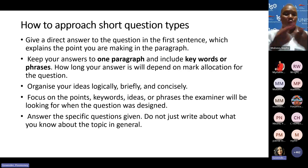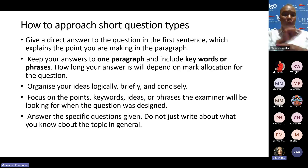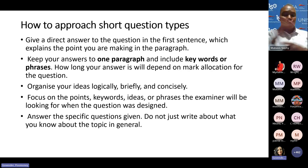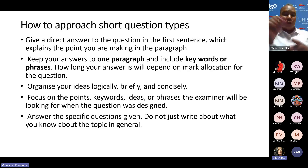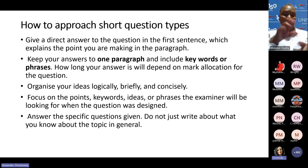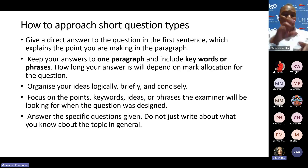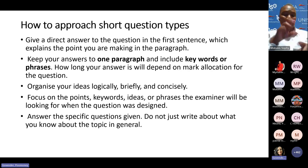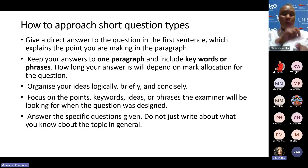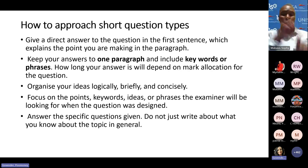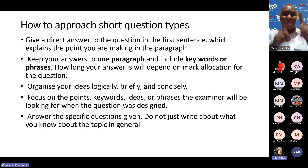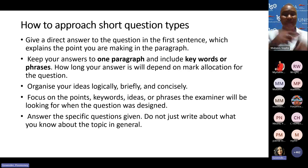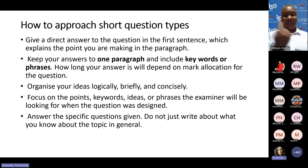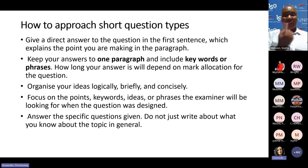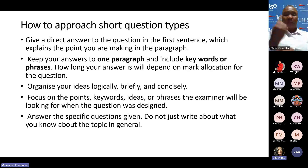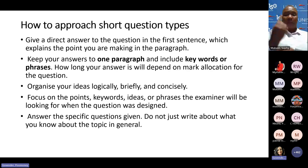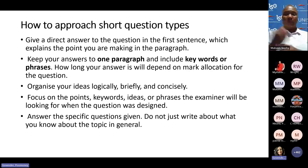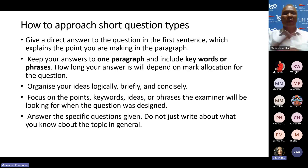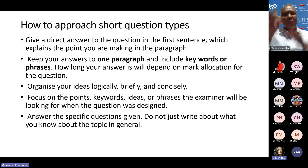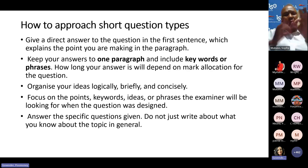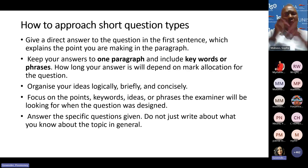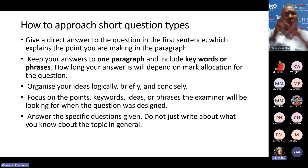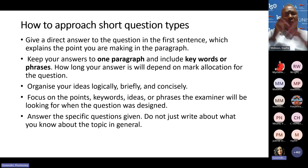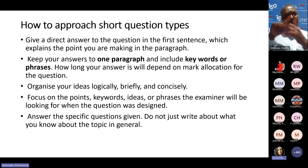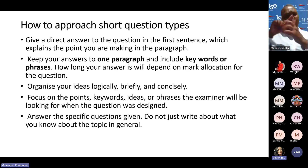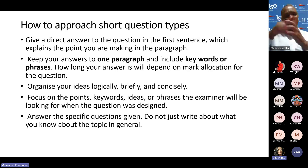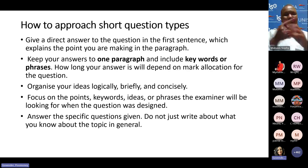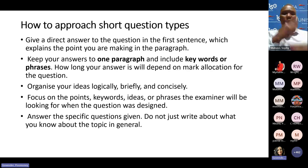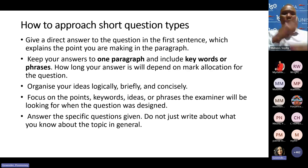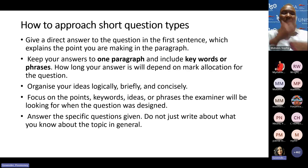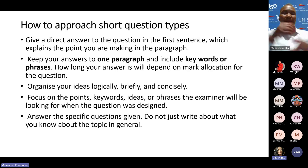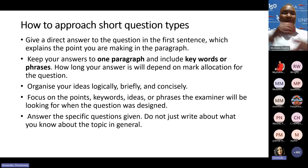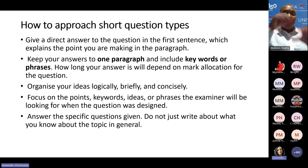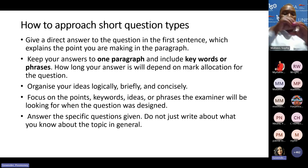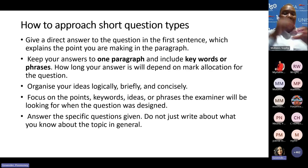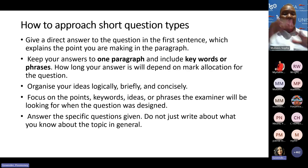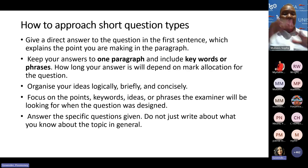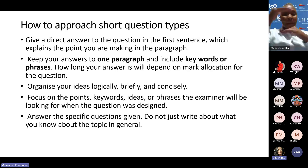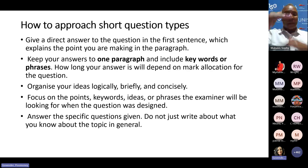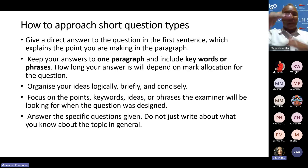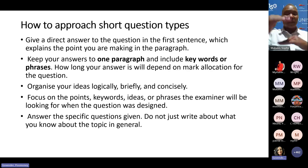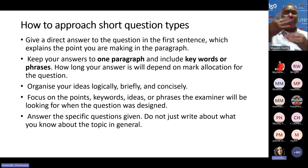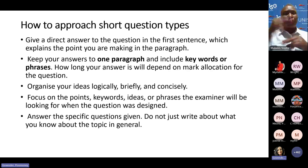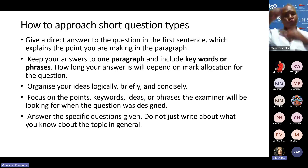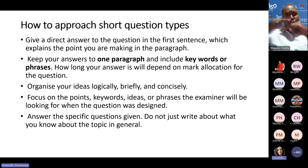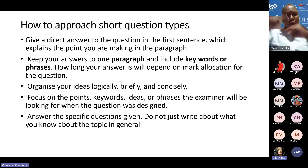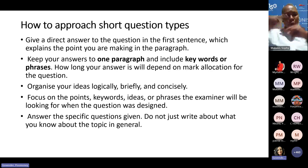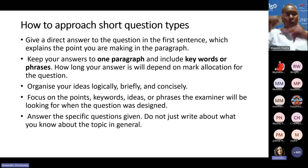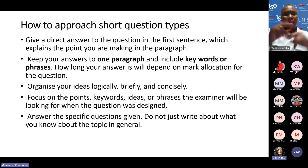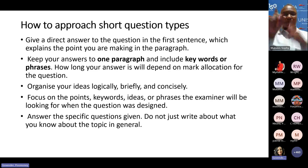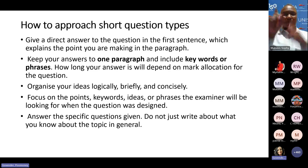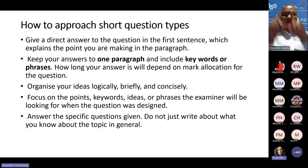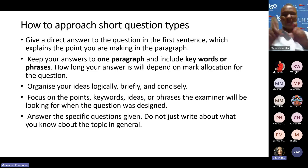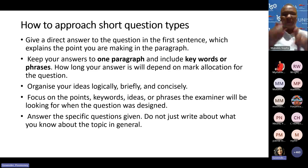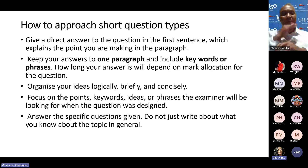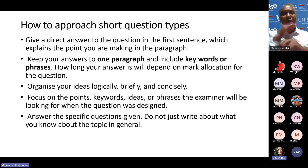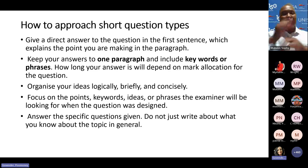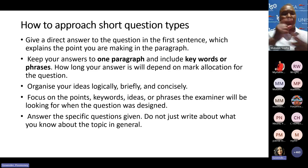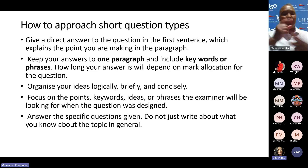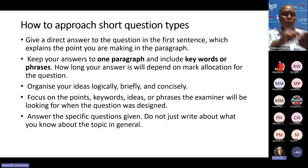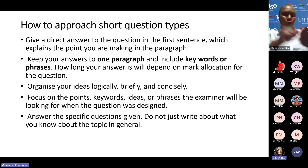itself, which explains the point you are making in the paragraph. So a short question means that you are